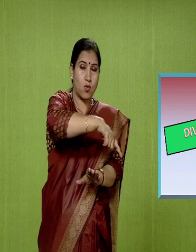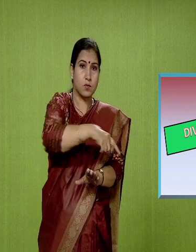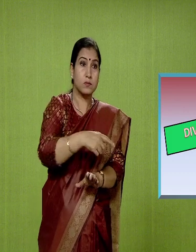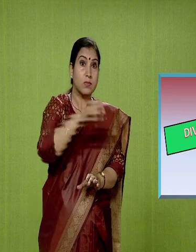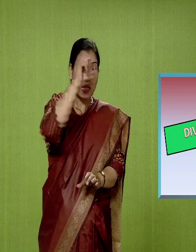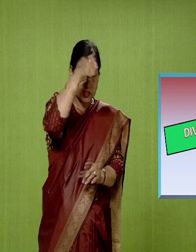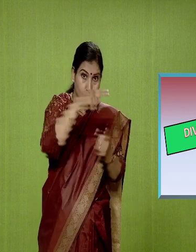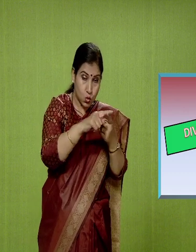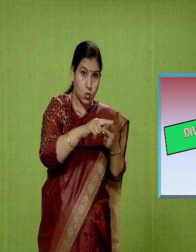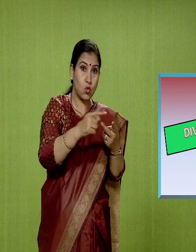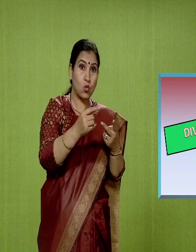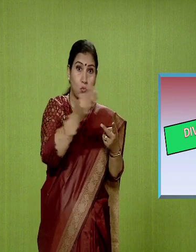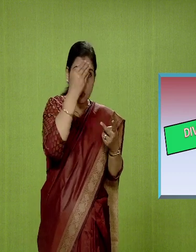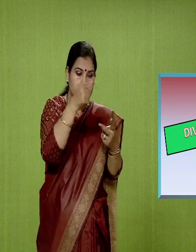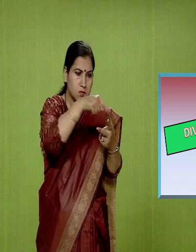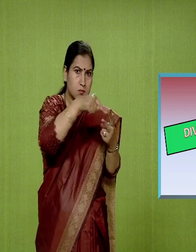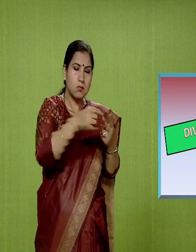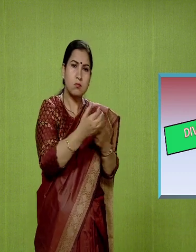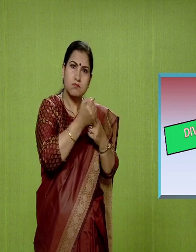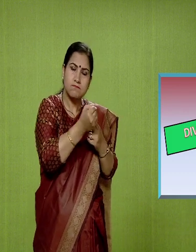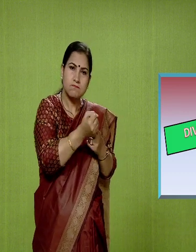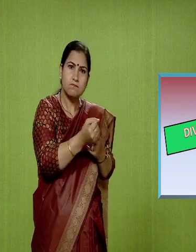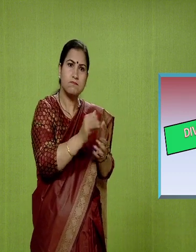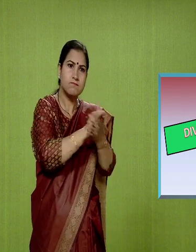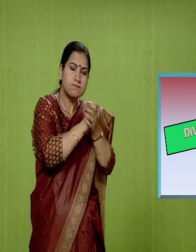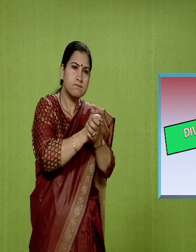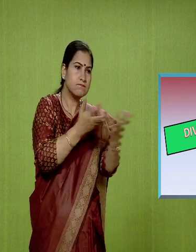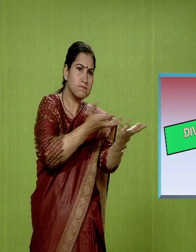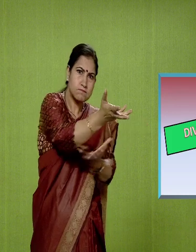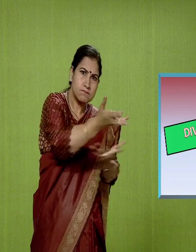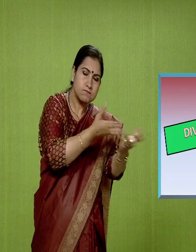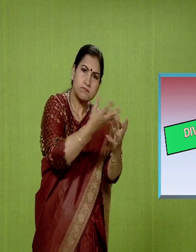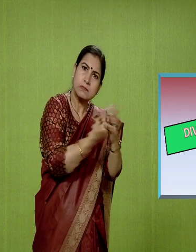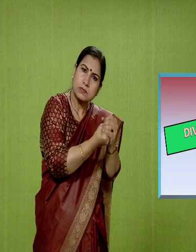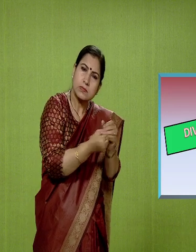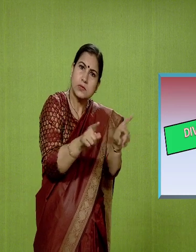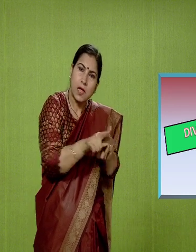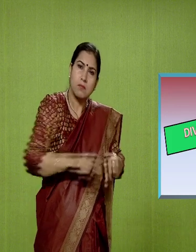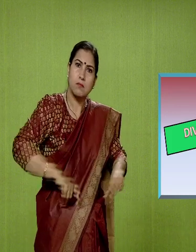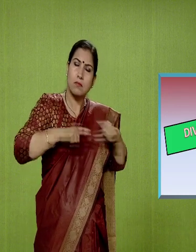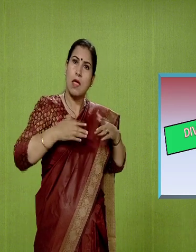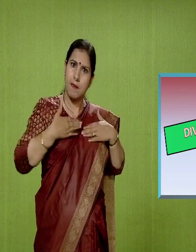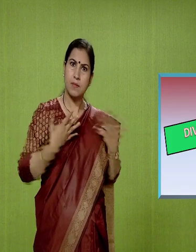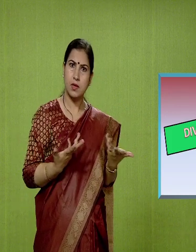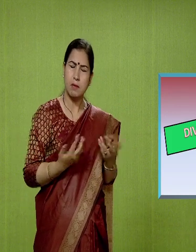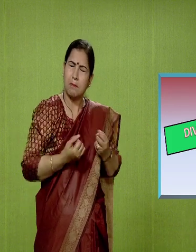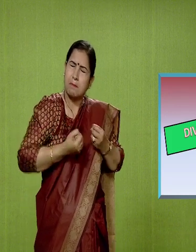both Hindus and Muslims had lived together for many